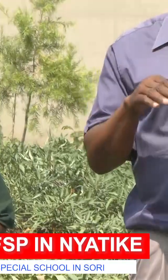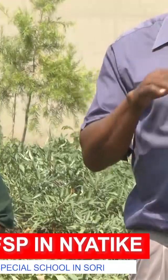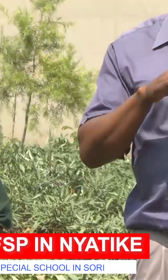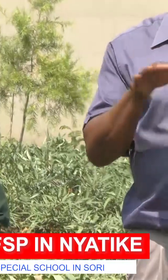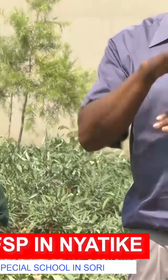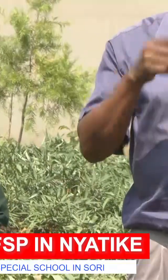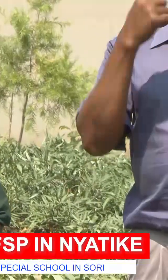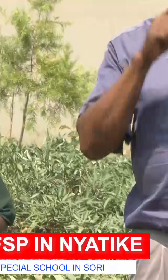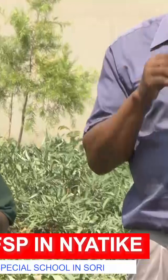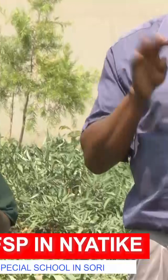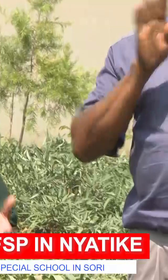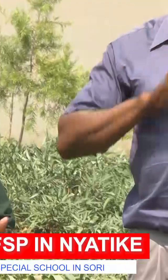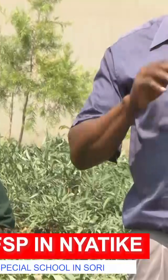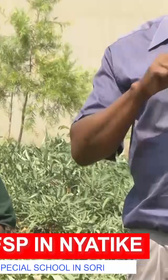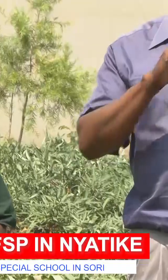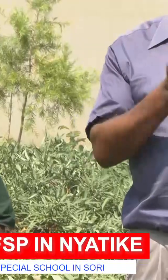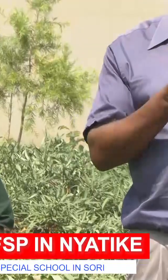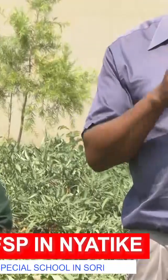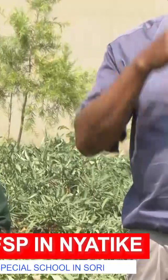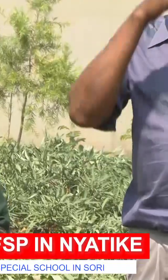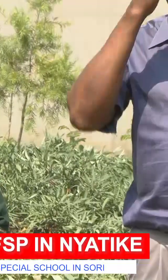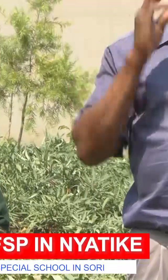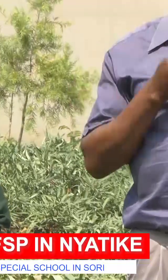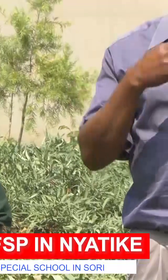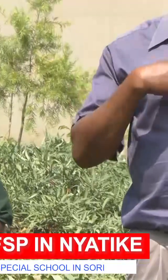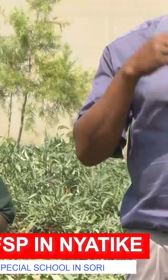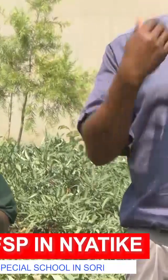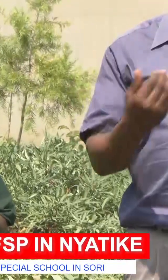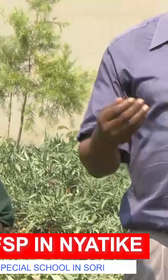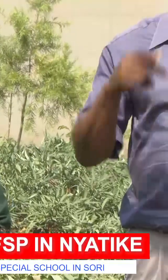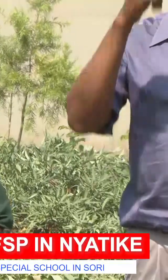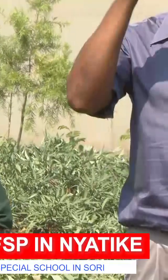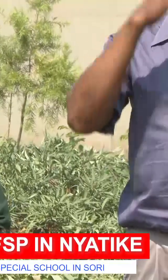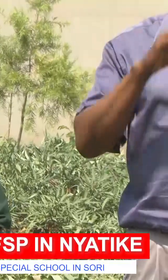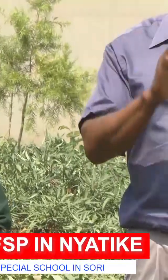behavior change, because we have children, we have parents, we have